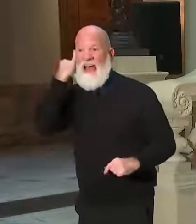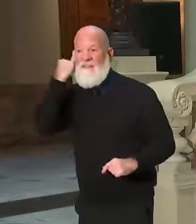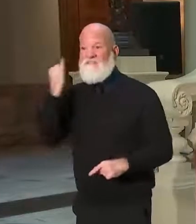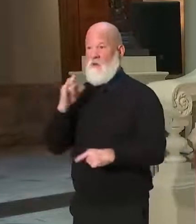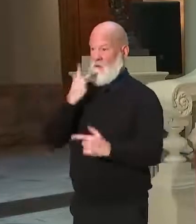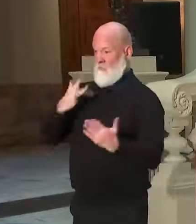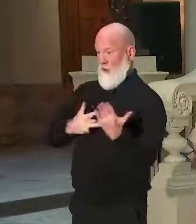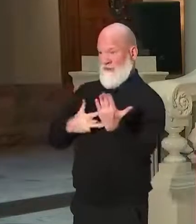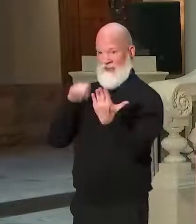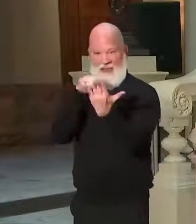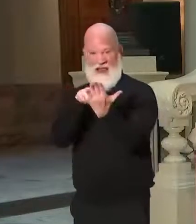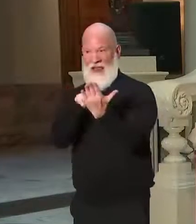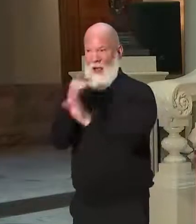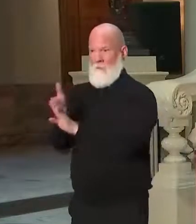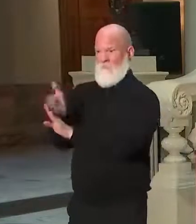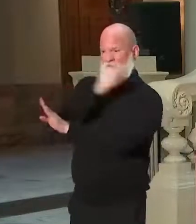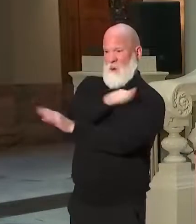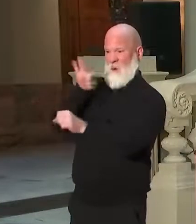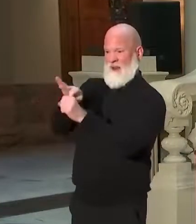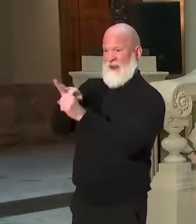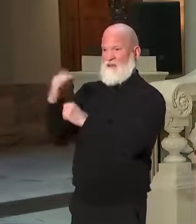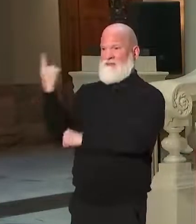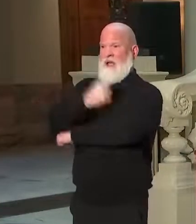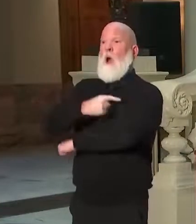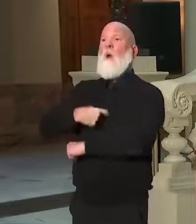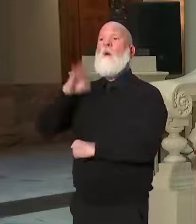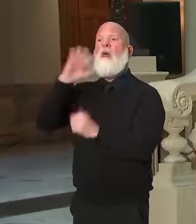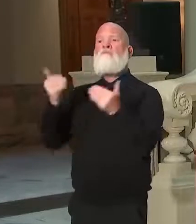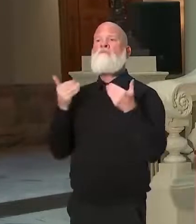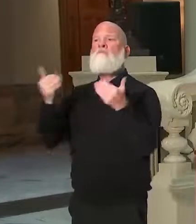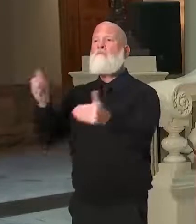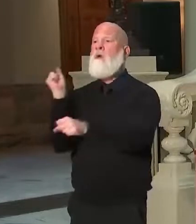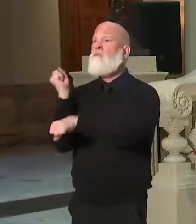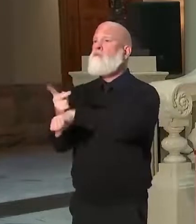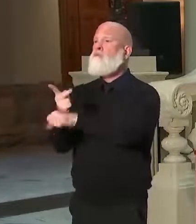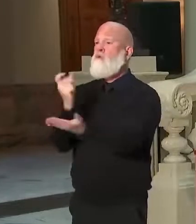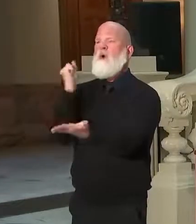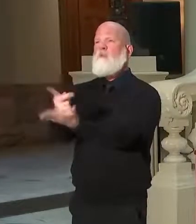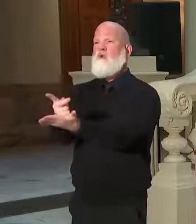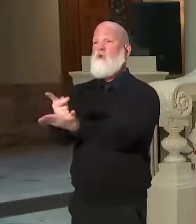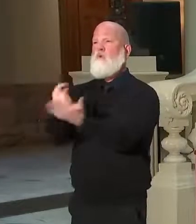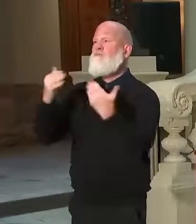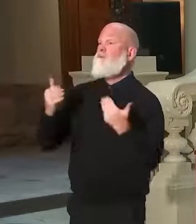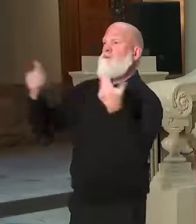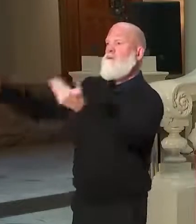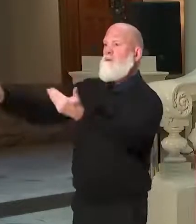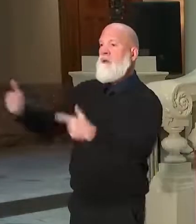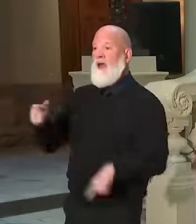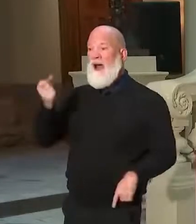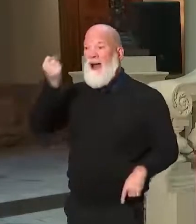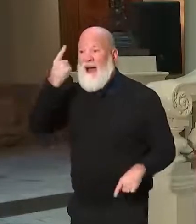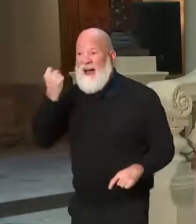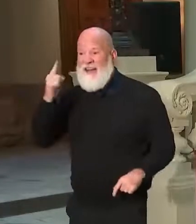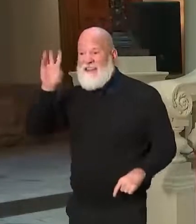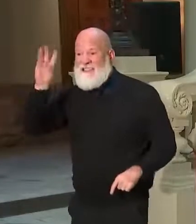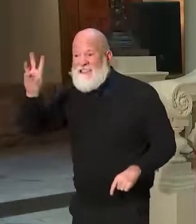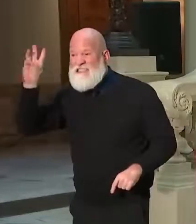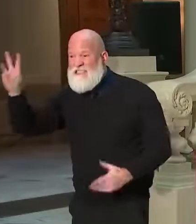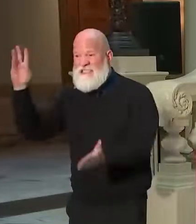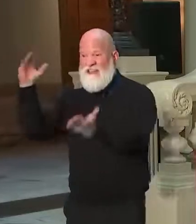cast ballot. So again, 66,000, which is the biggest single number they have on these kind of votes, versus 0. They say that